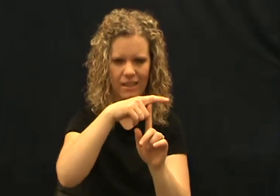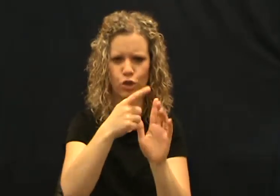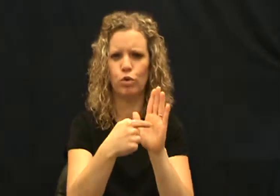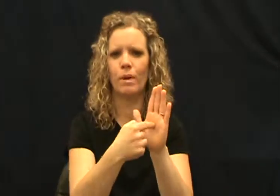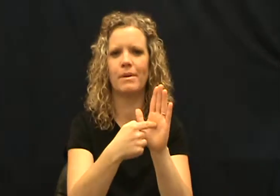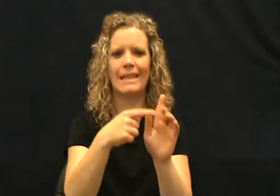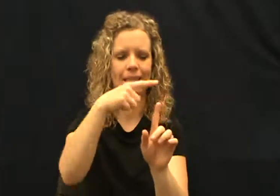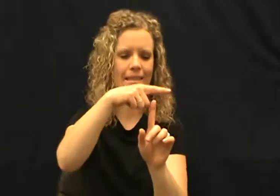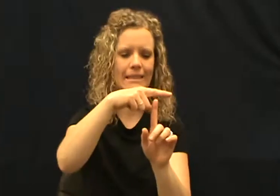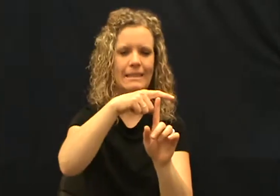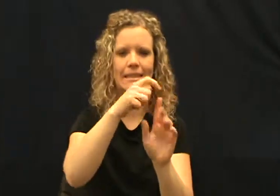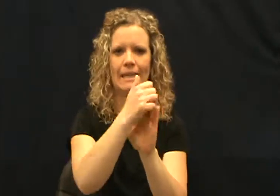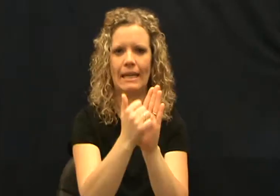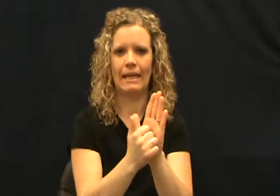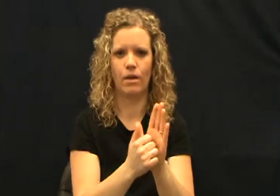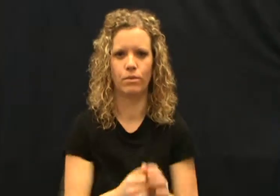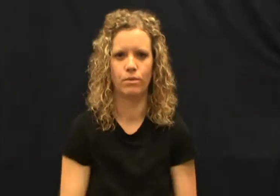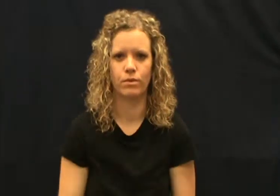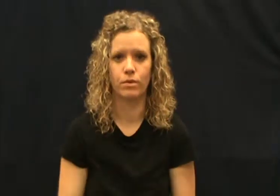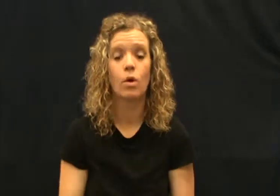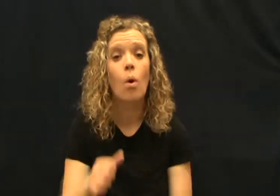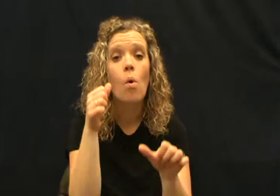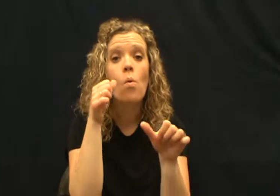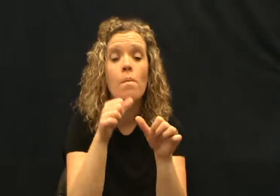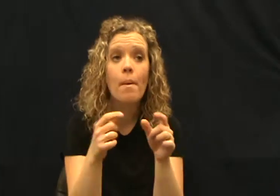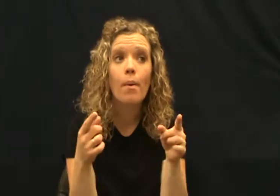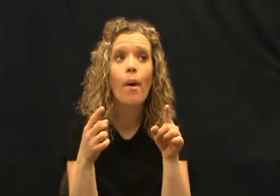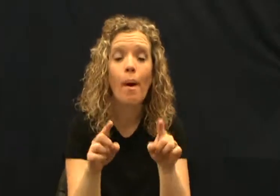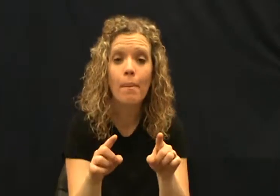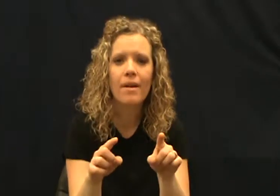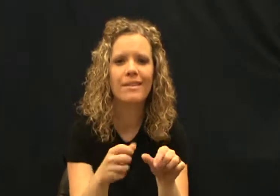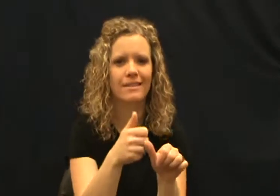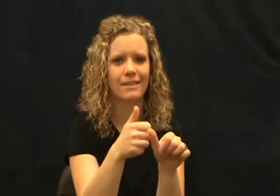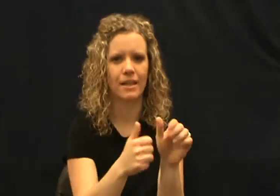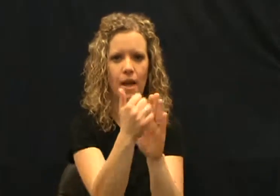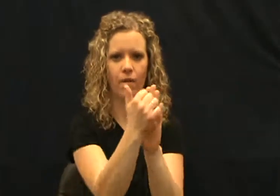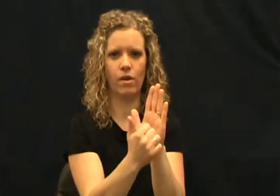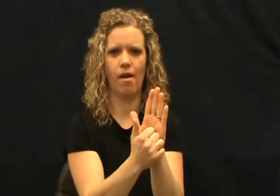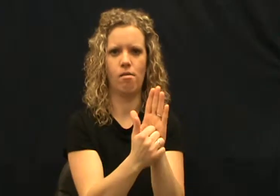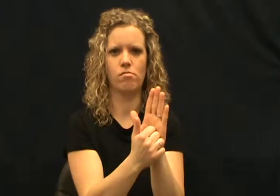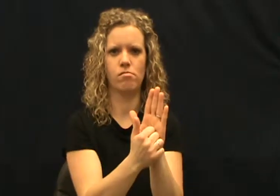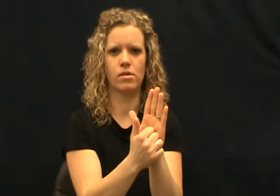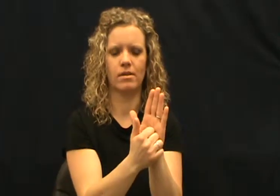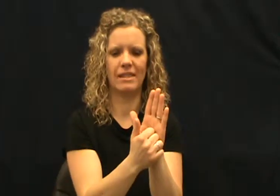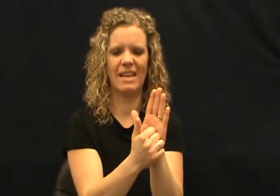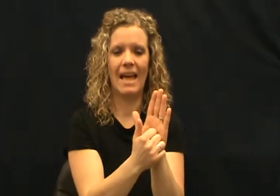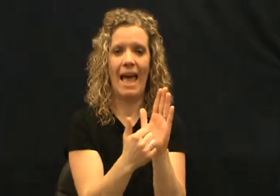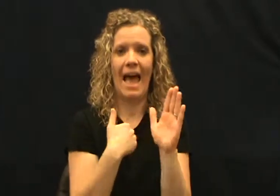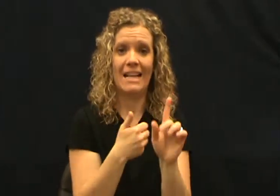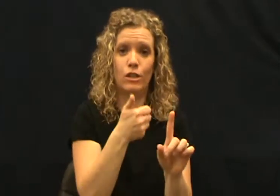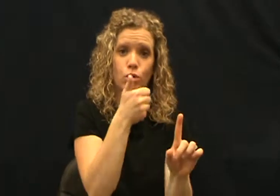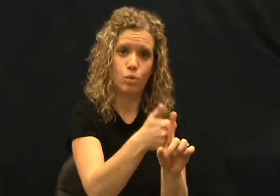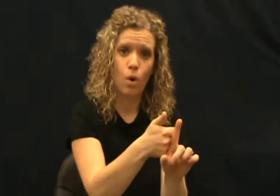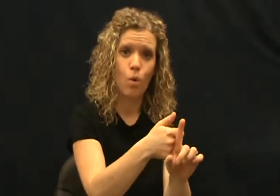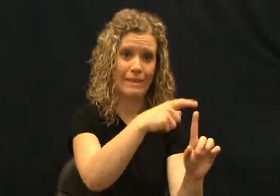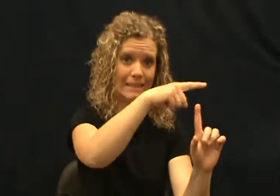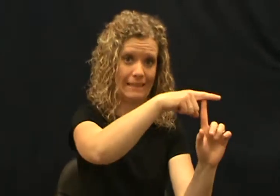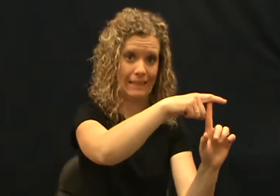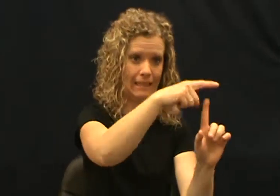So remember when I said every account can be represented as a separate little T account? Well, cash in the general